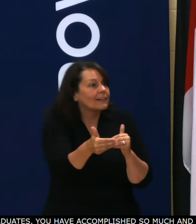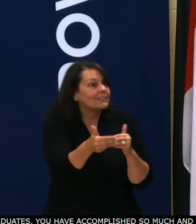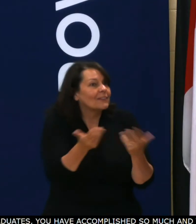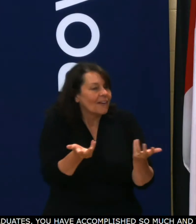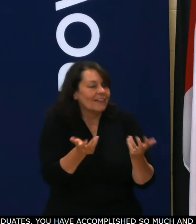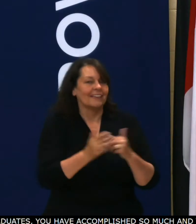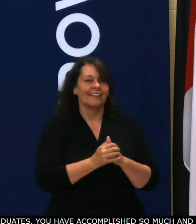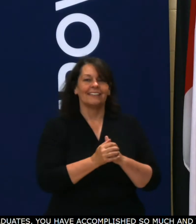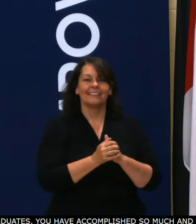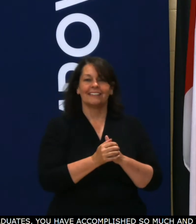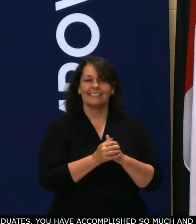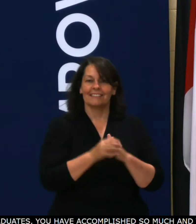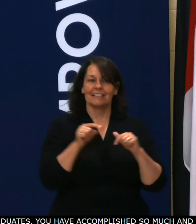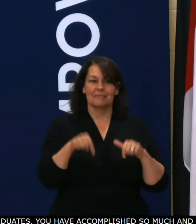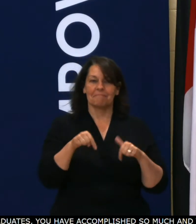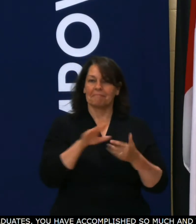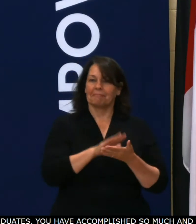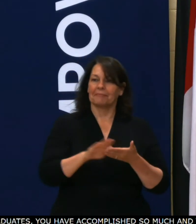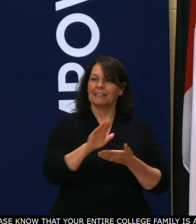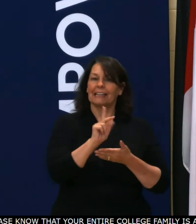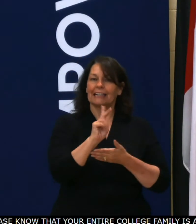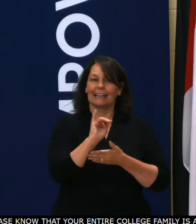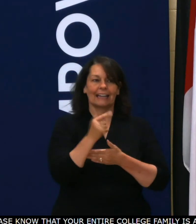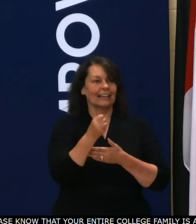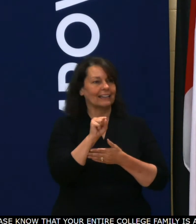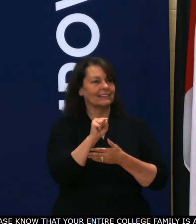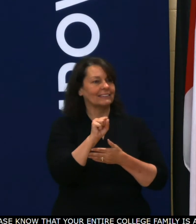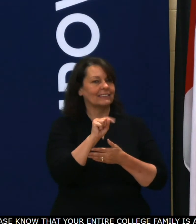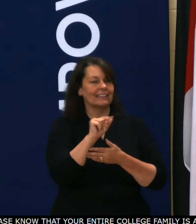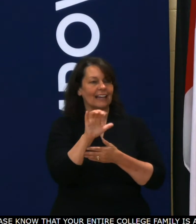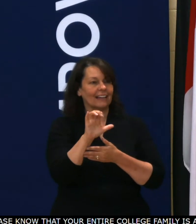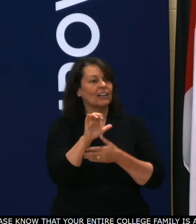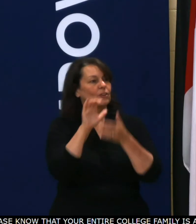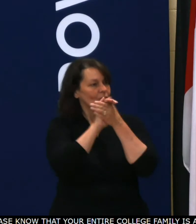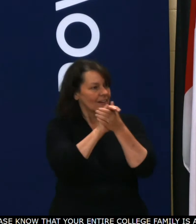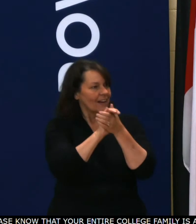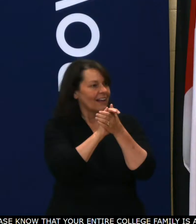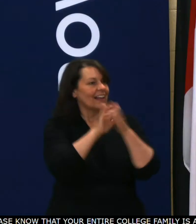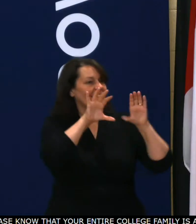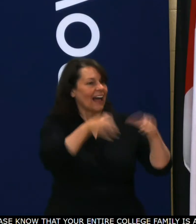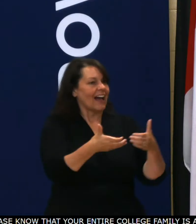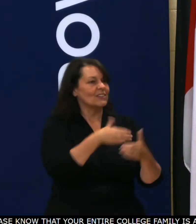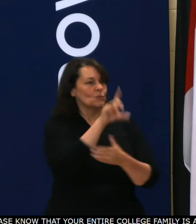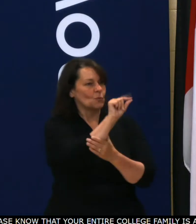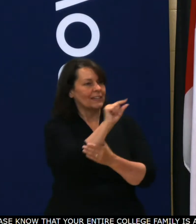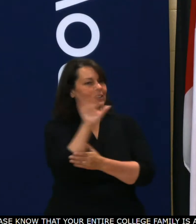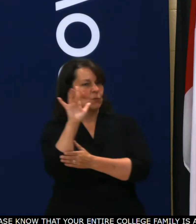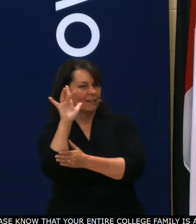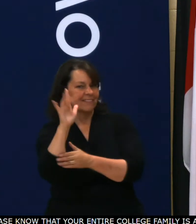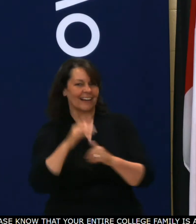On behalf of all of us at Kingstec, congratulations to the class of 2025.